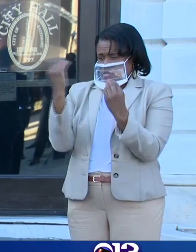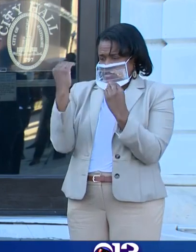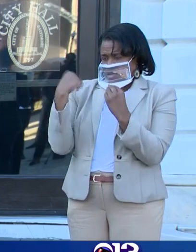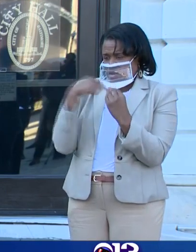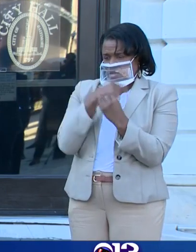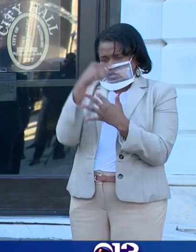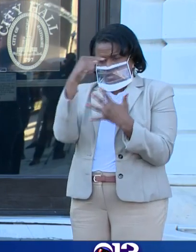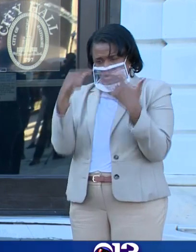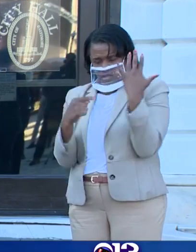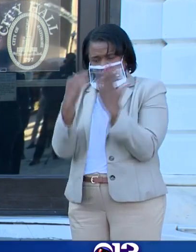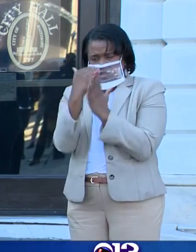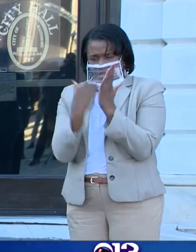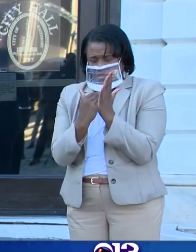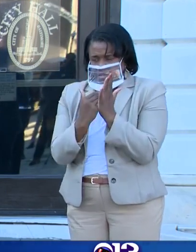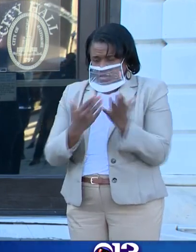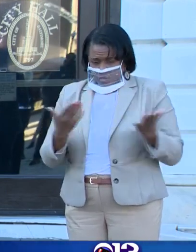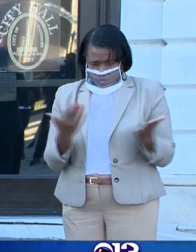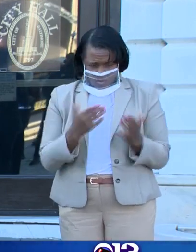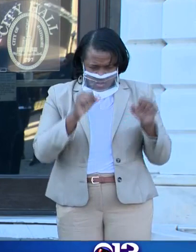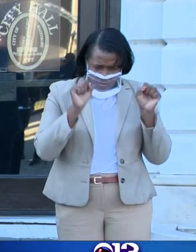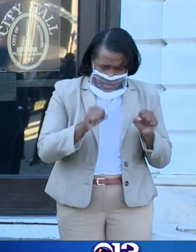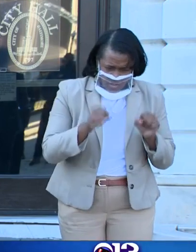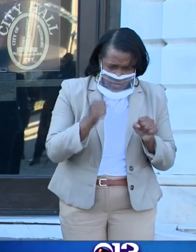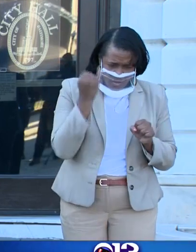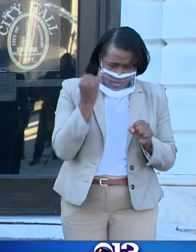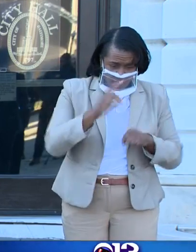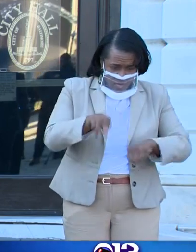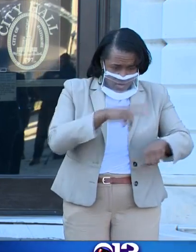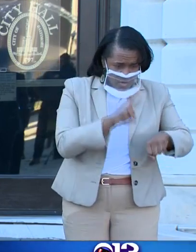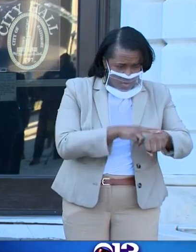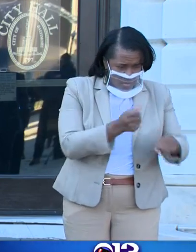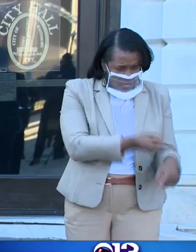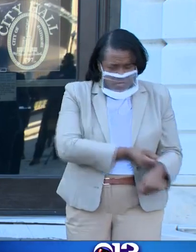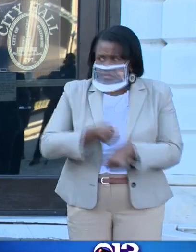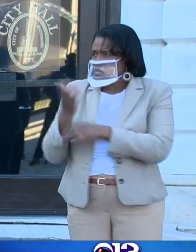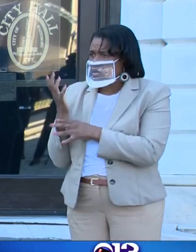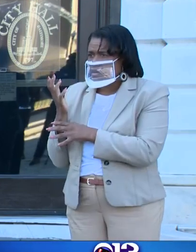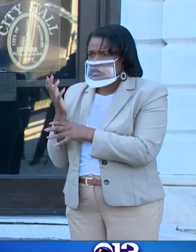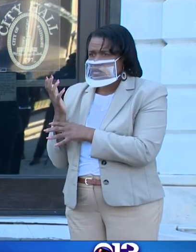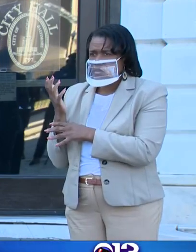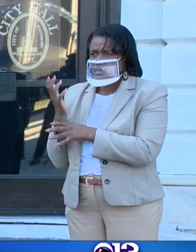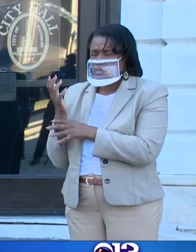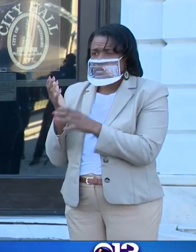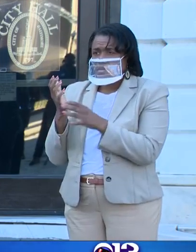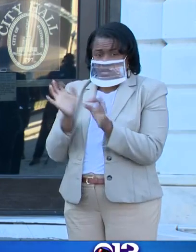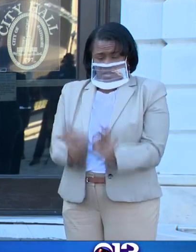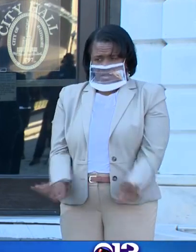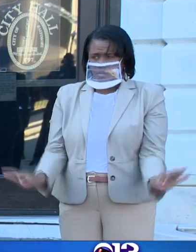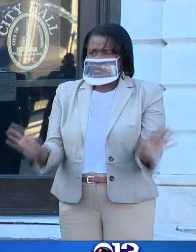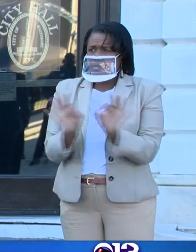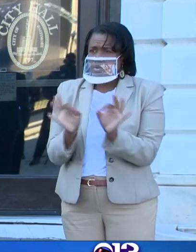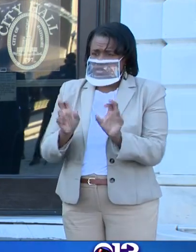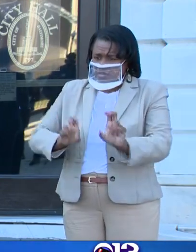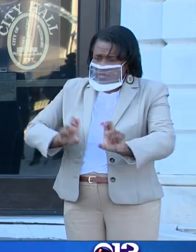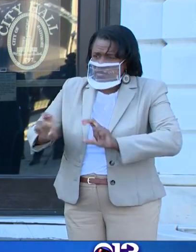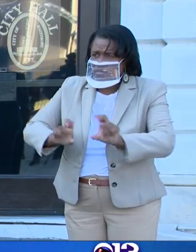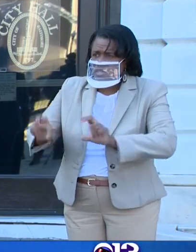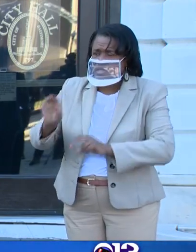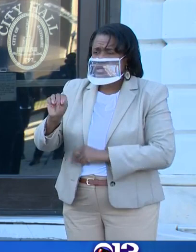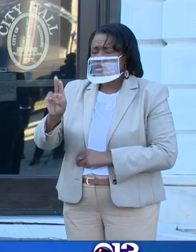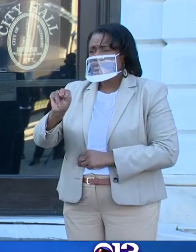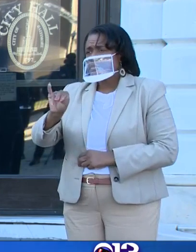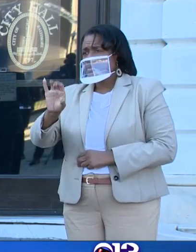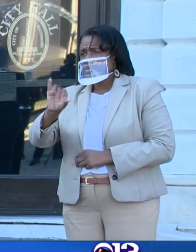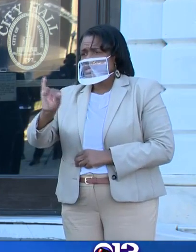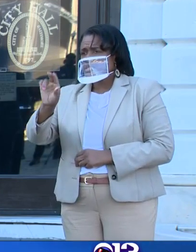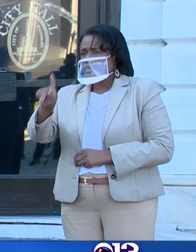about what's possible when normal gets thrown out the window, like the importance of investing in municipal broadband